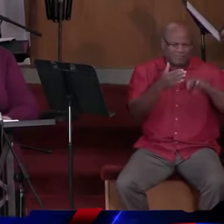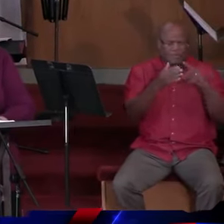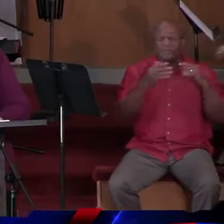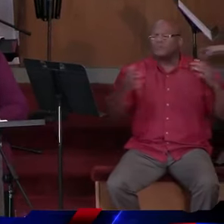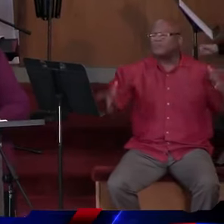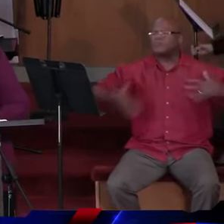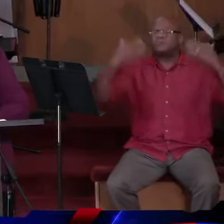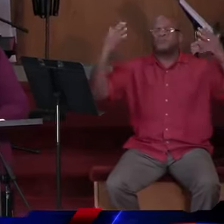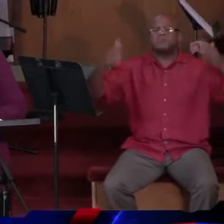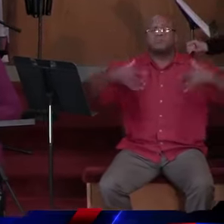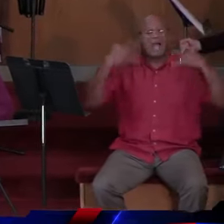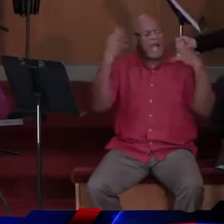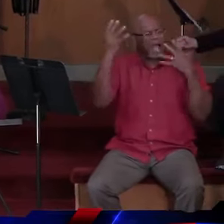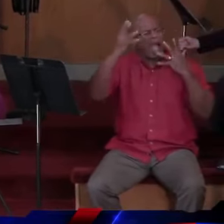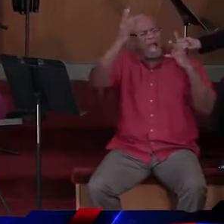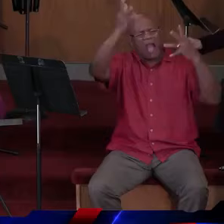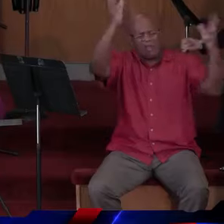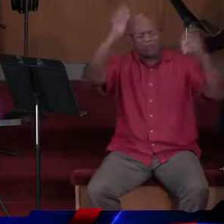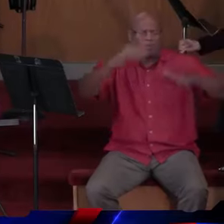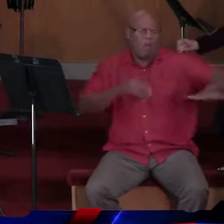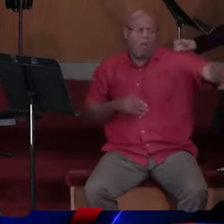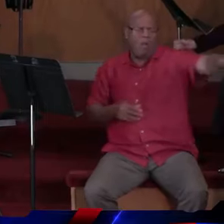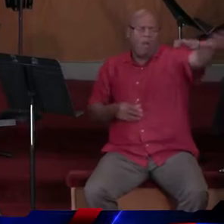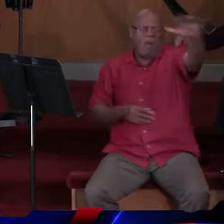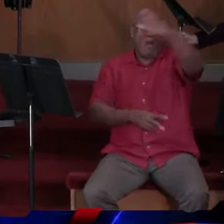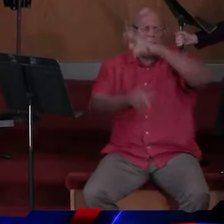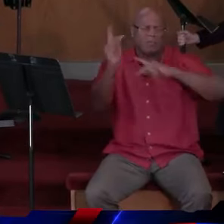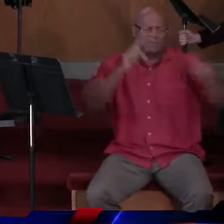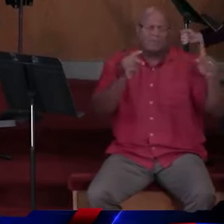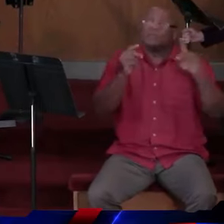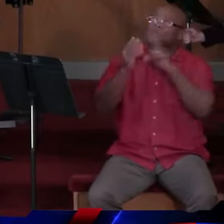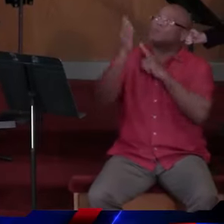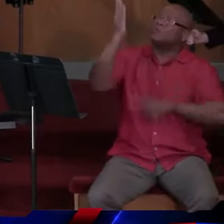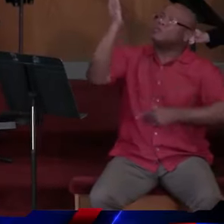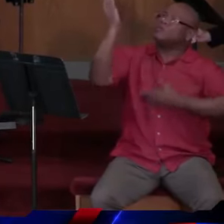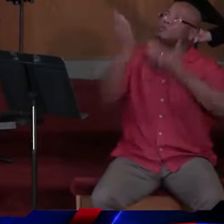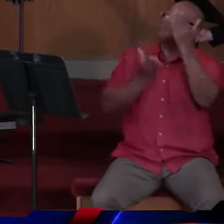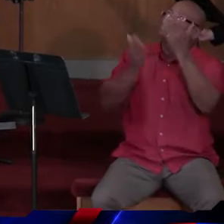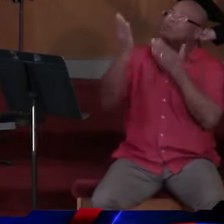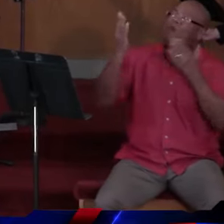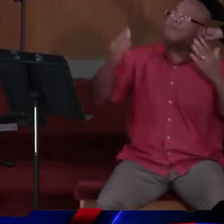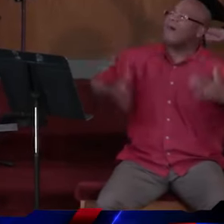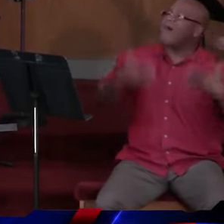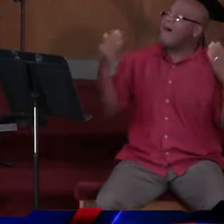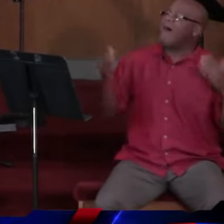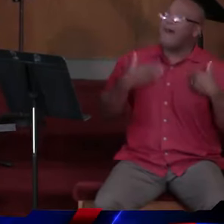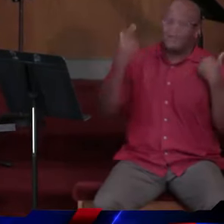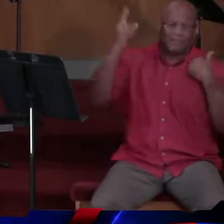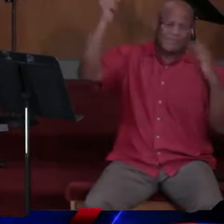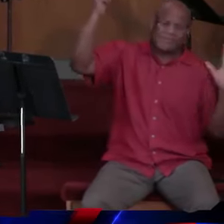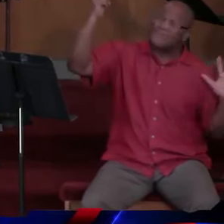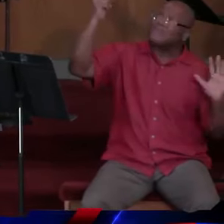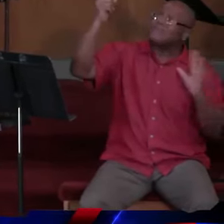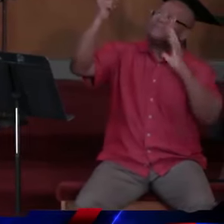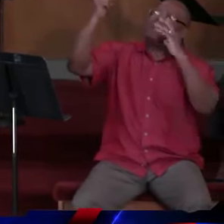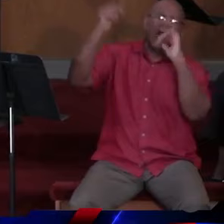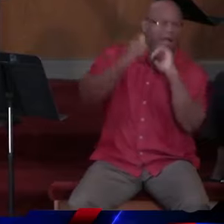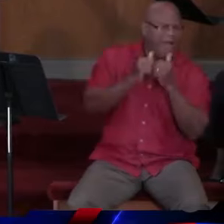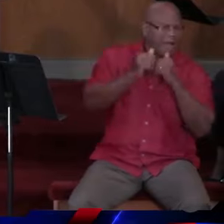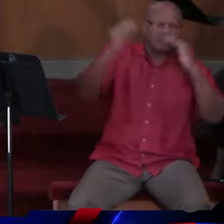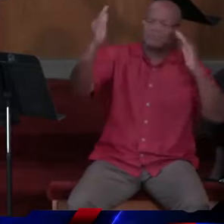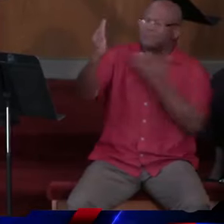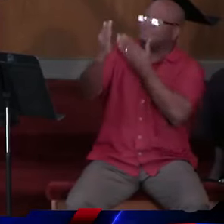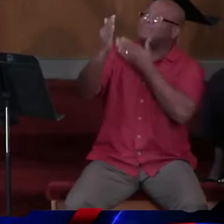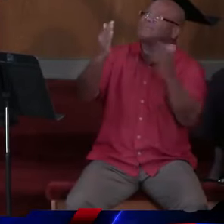lands. Serve the Lord with gladness. Come before his presence with singing. Know that the Lord, he is